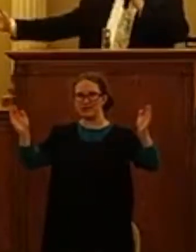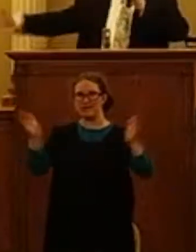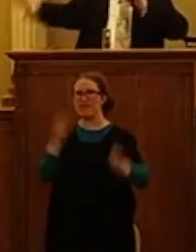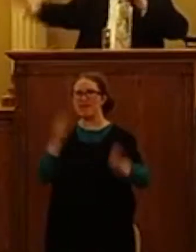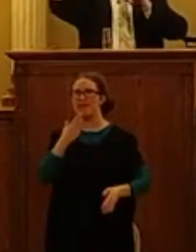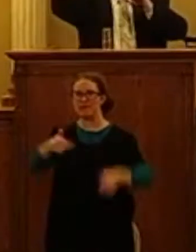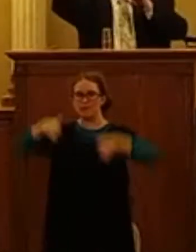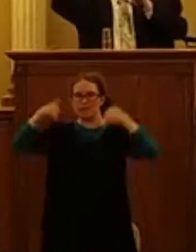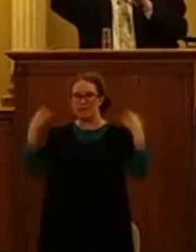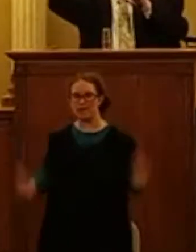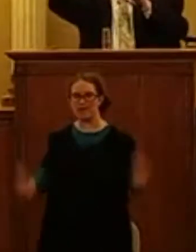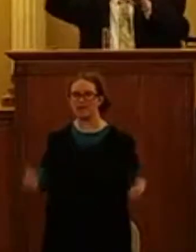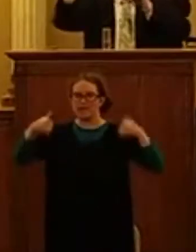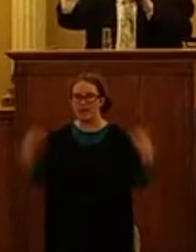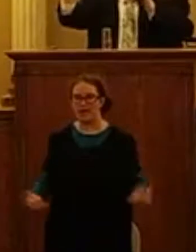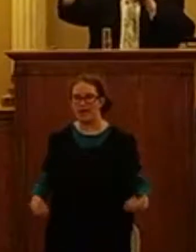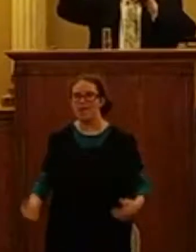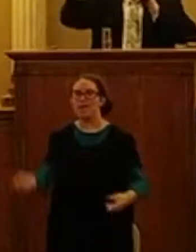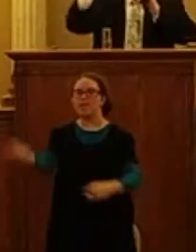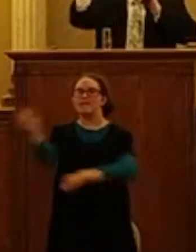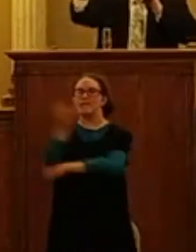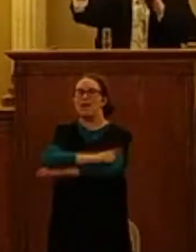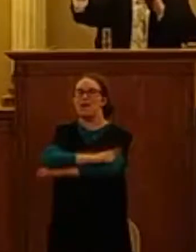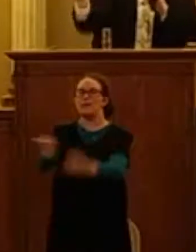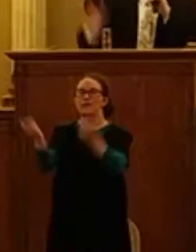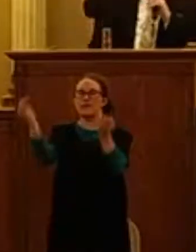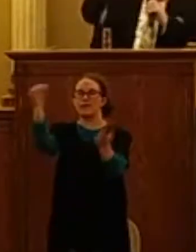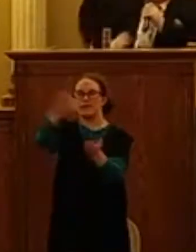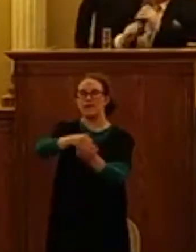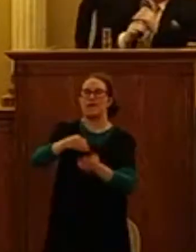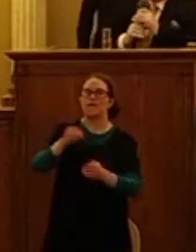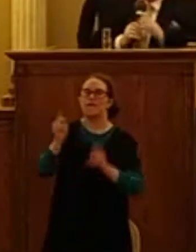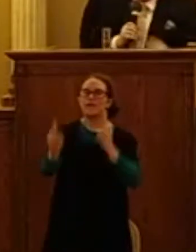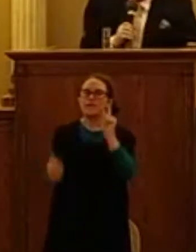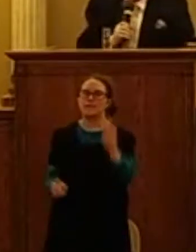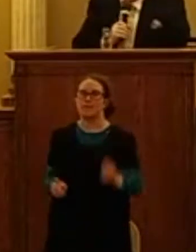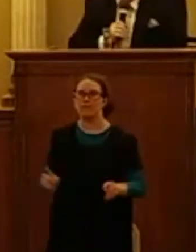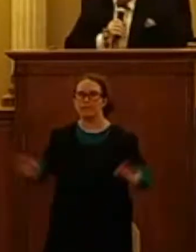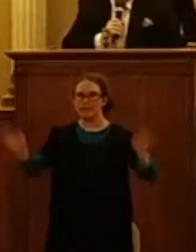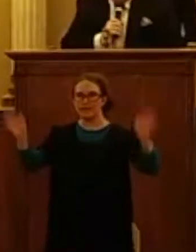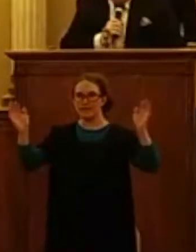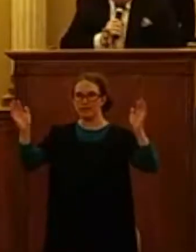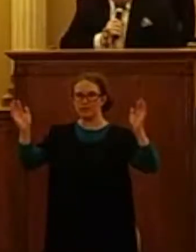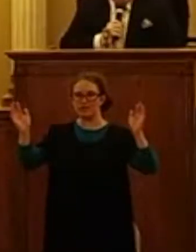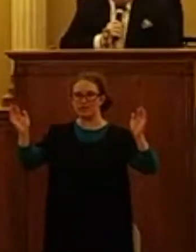You ought to thank him right there, right now, for the day when he's coming back for his beloved.